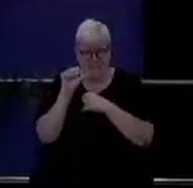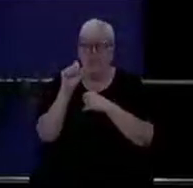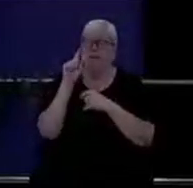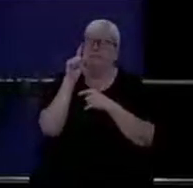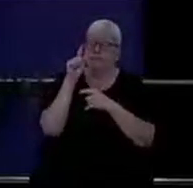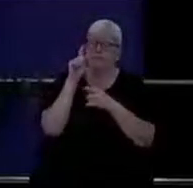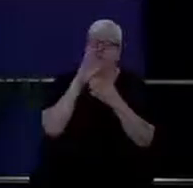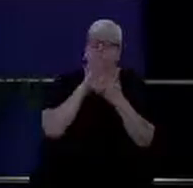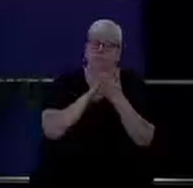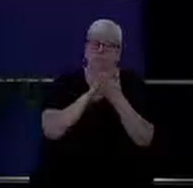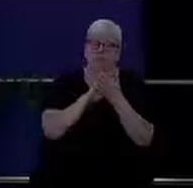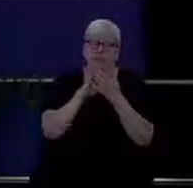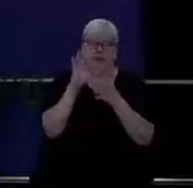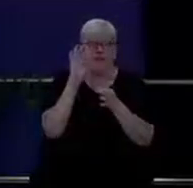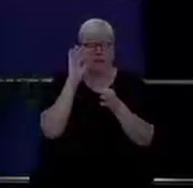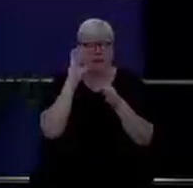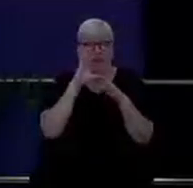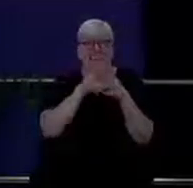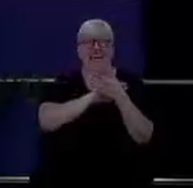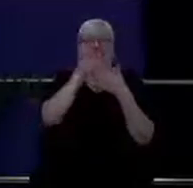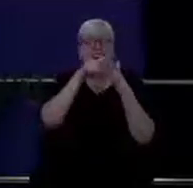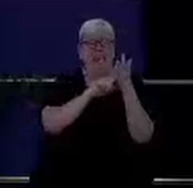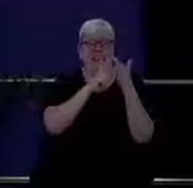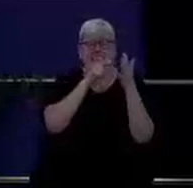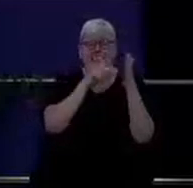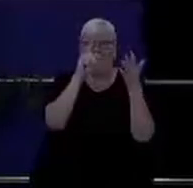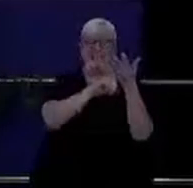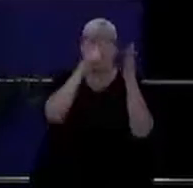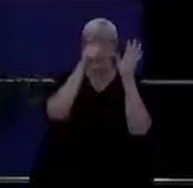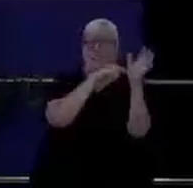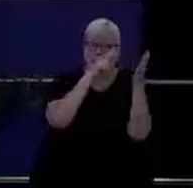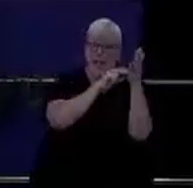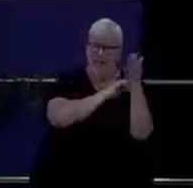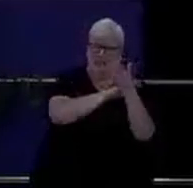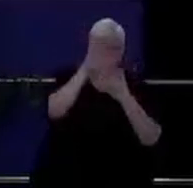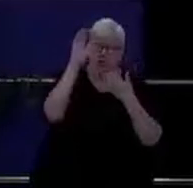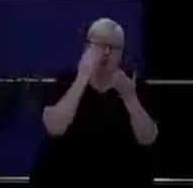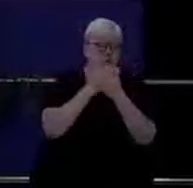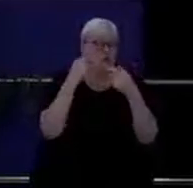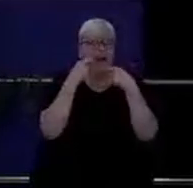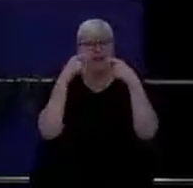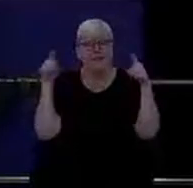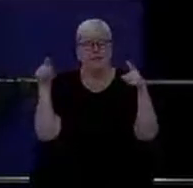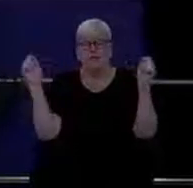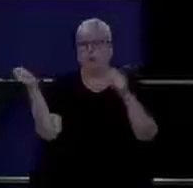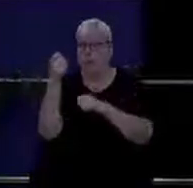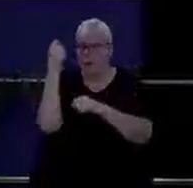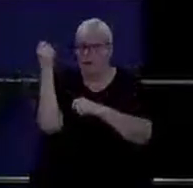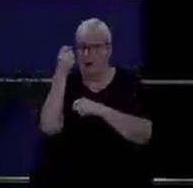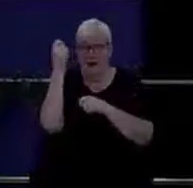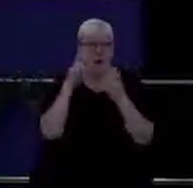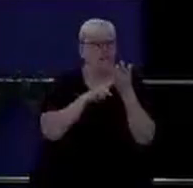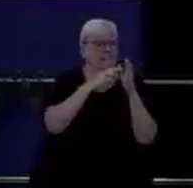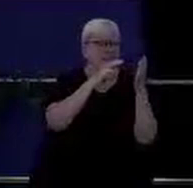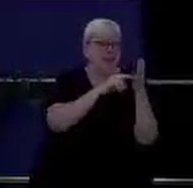point we will then invite Dr. Helen Lynch up, who will announce the winners of our Nan Shepherd